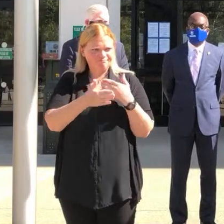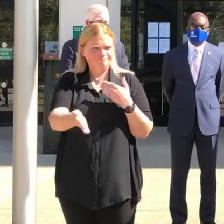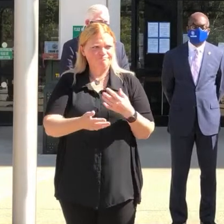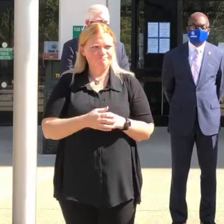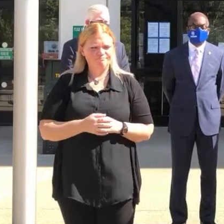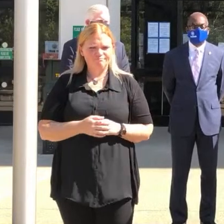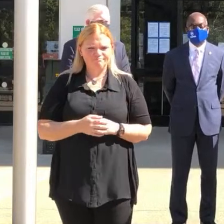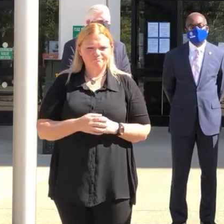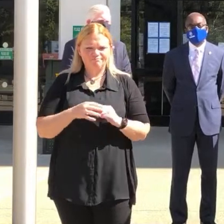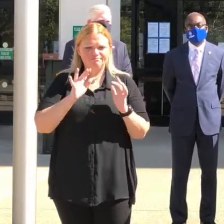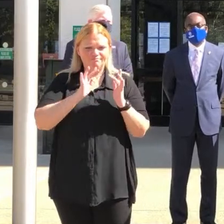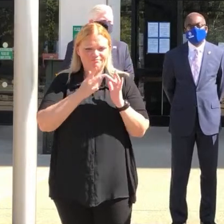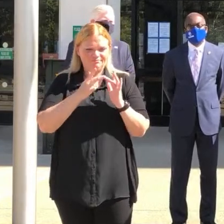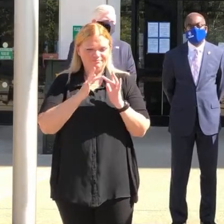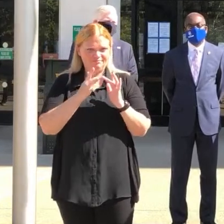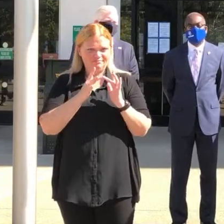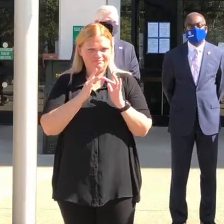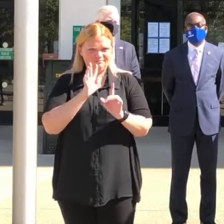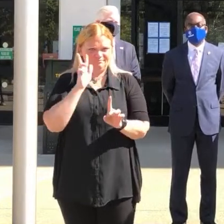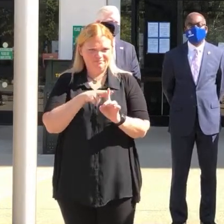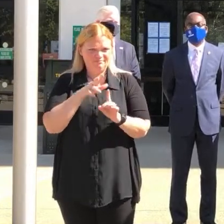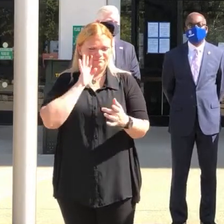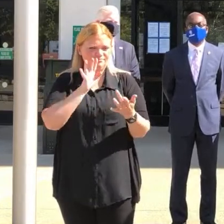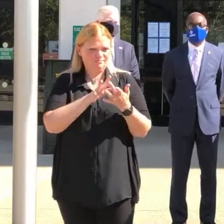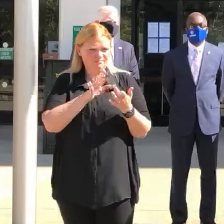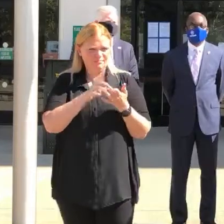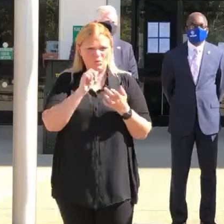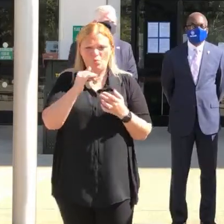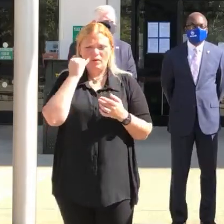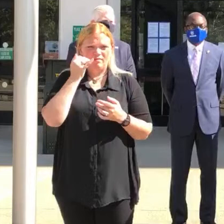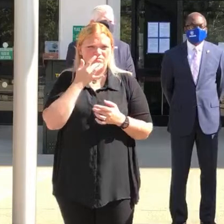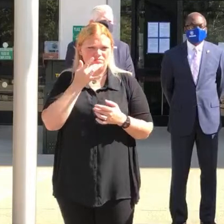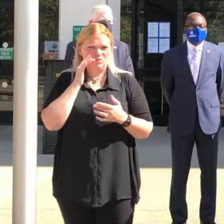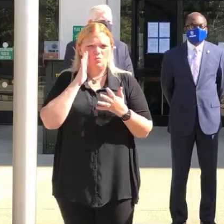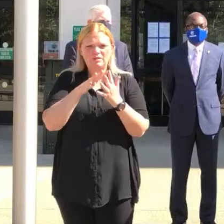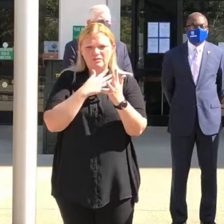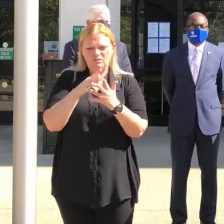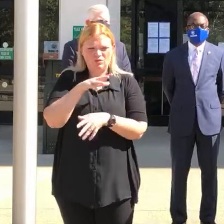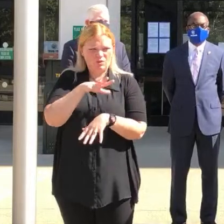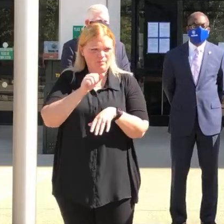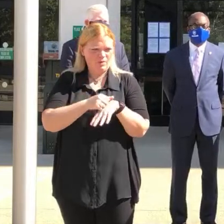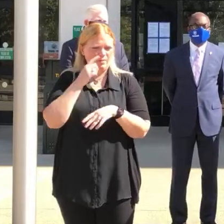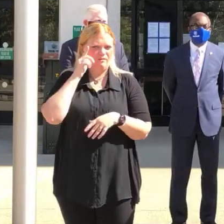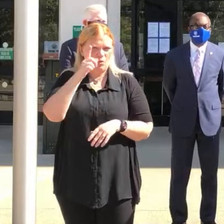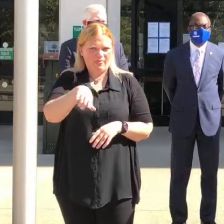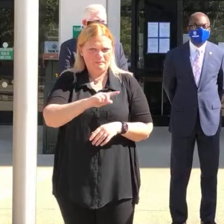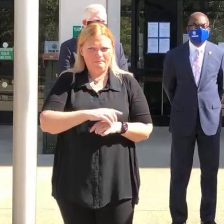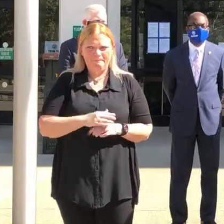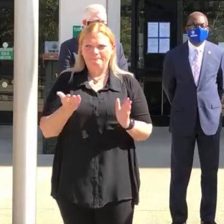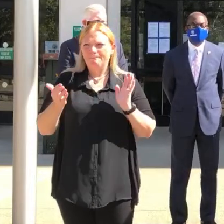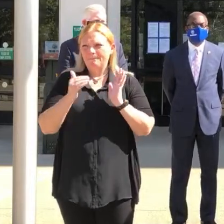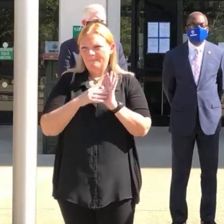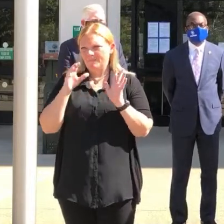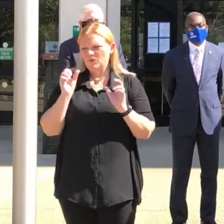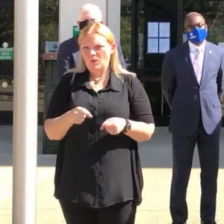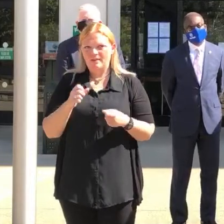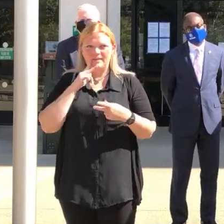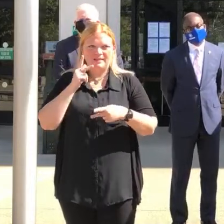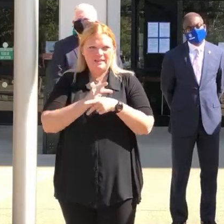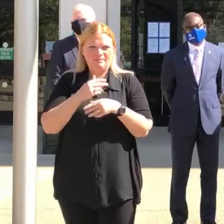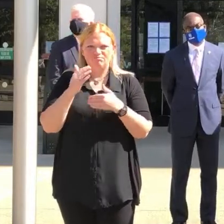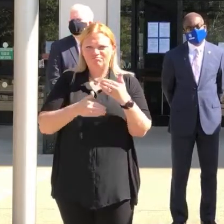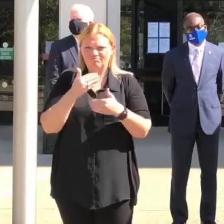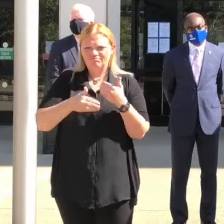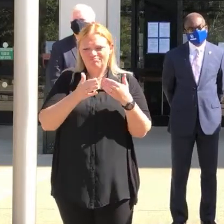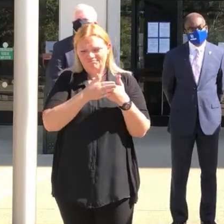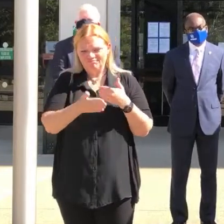that apply online will be contacted, or if they provide a preference, we will schedule that appointment for them, again, so that they can keep that process